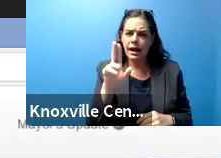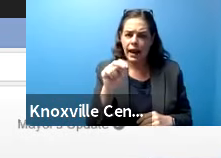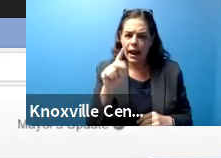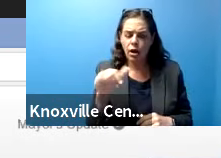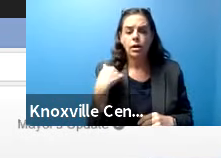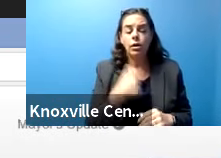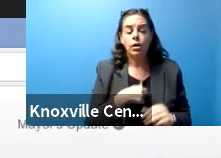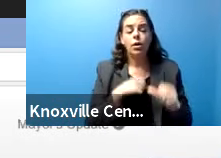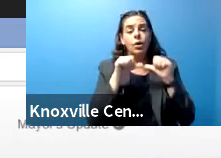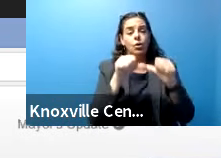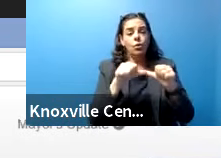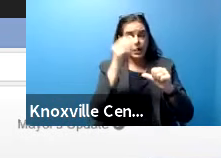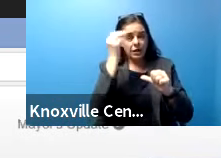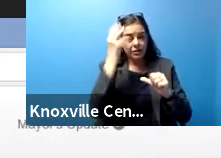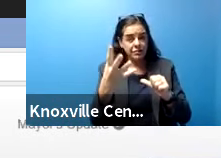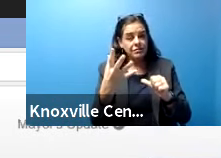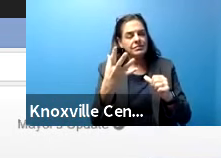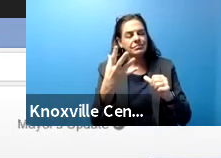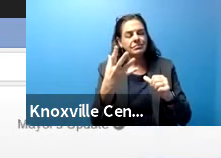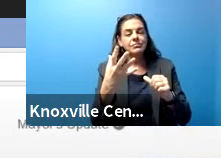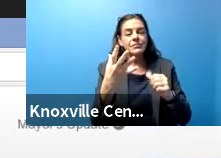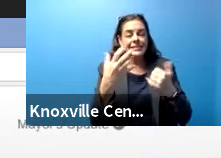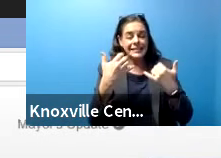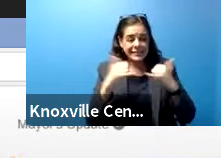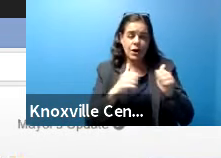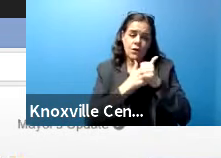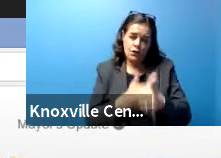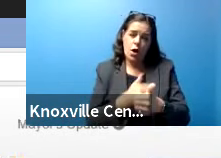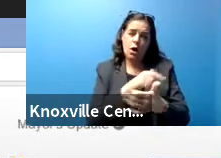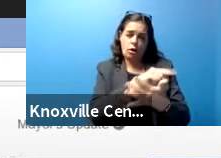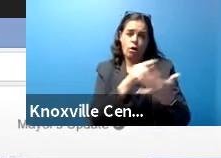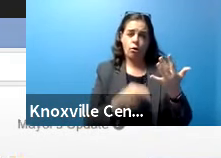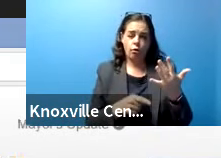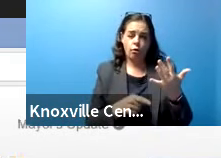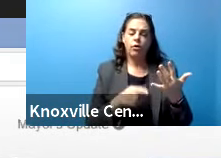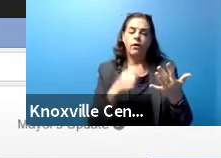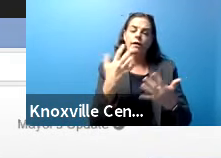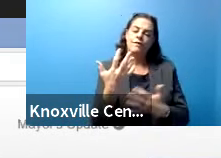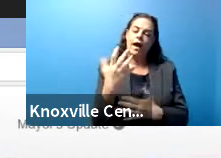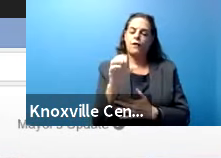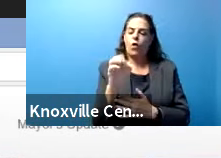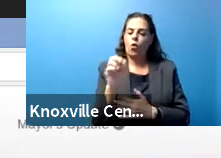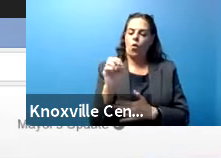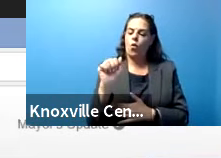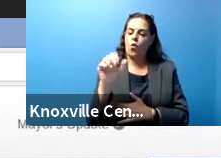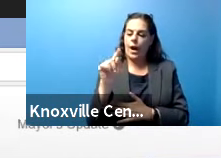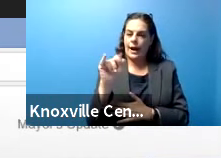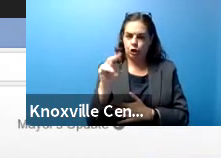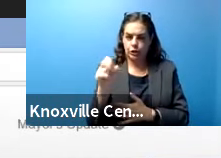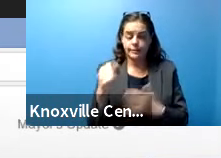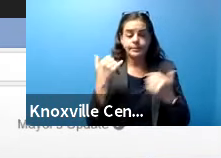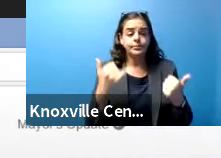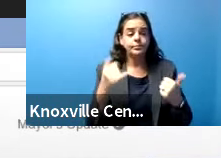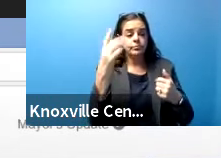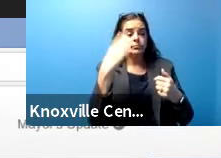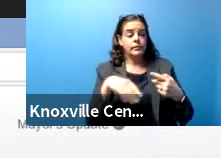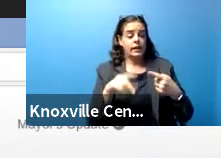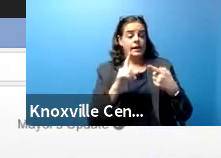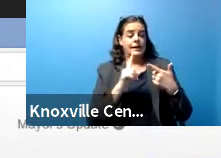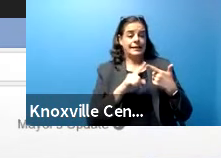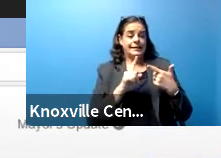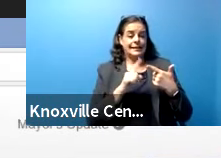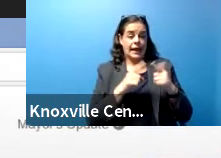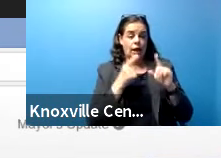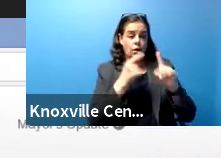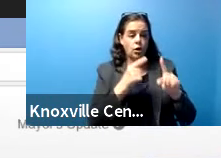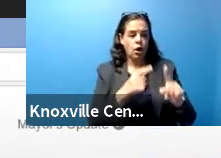stress the importance of the 5 core actions. Our second benchmark, community-wide sustained and increased diagnostic testing